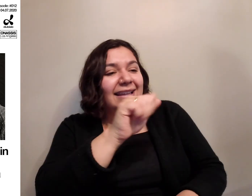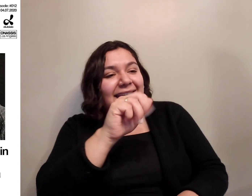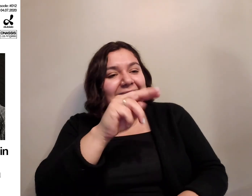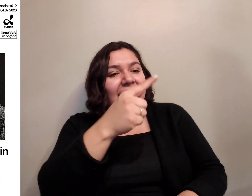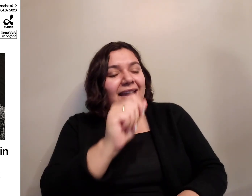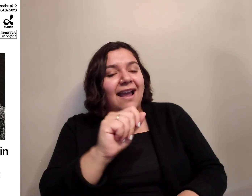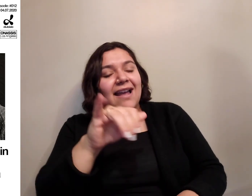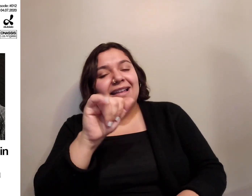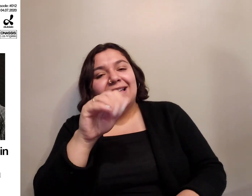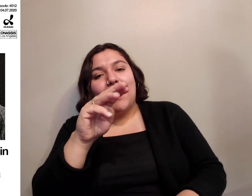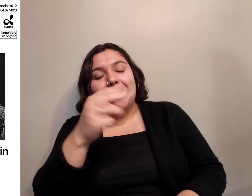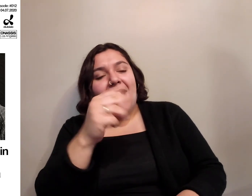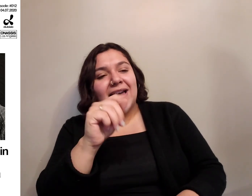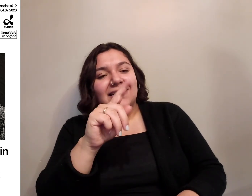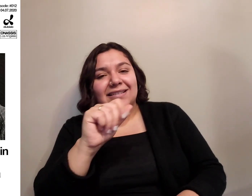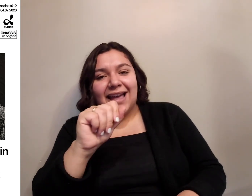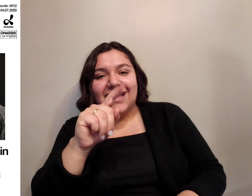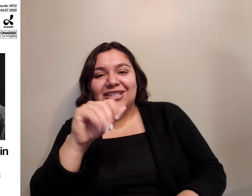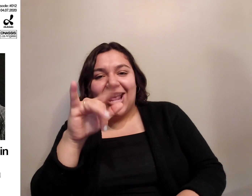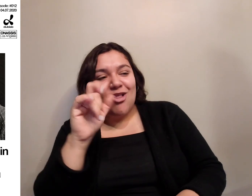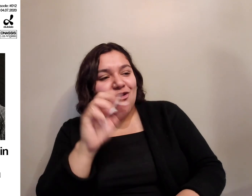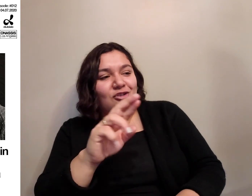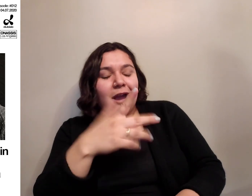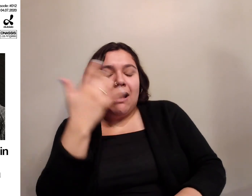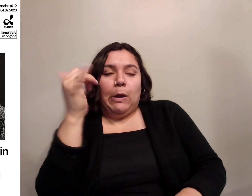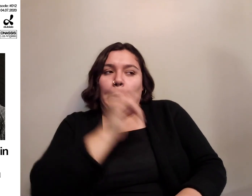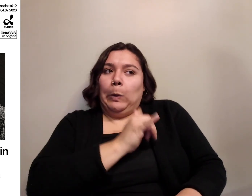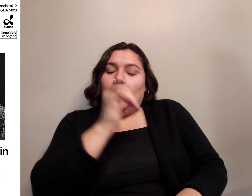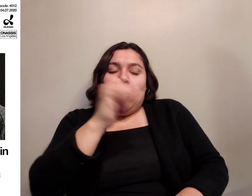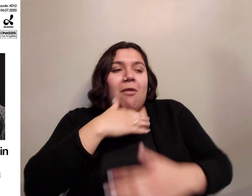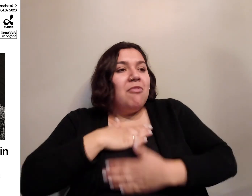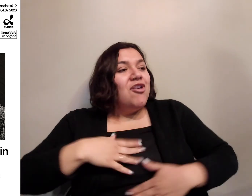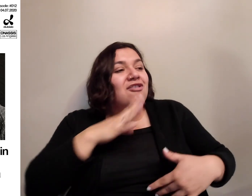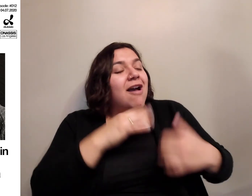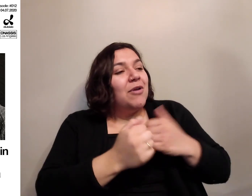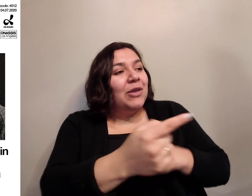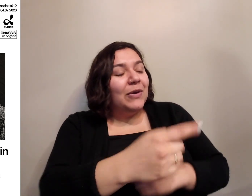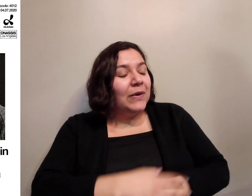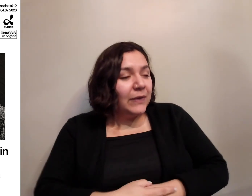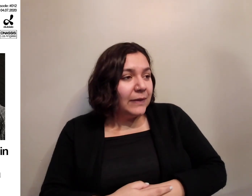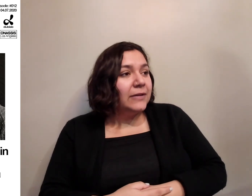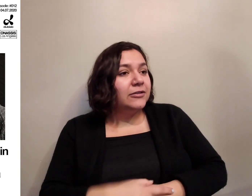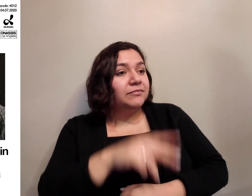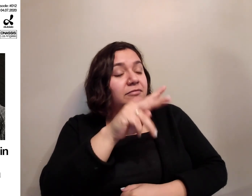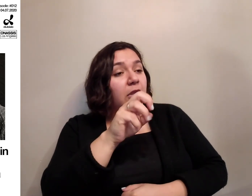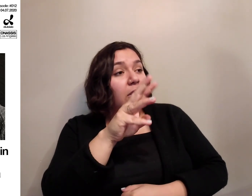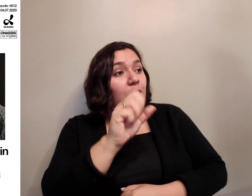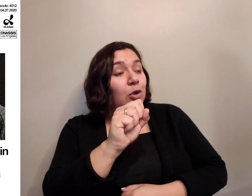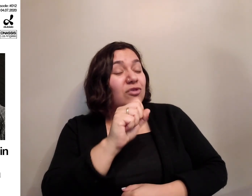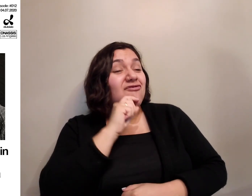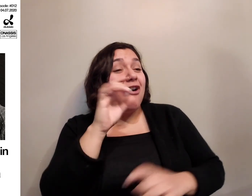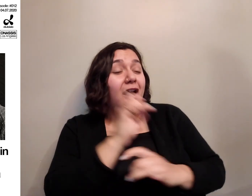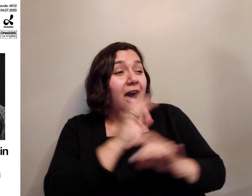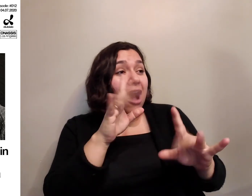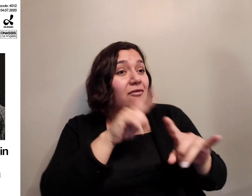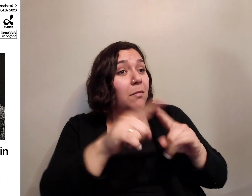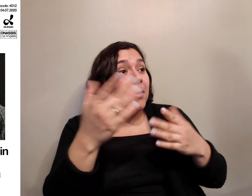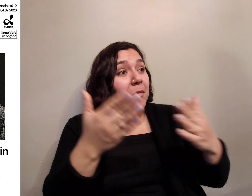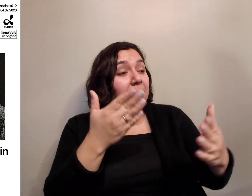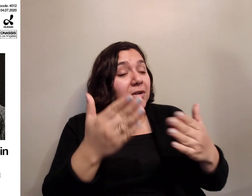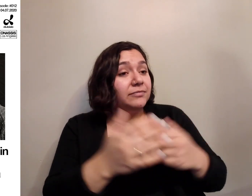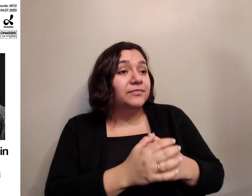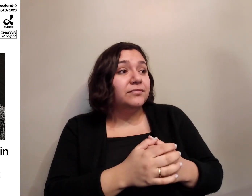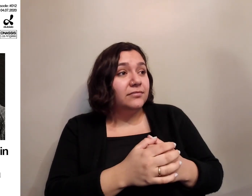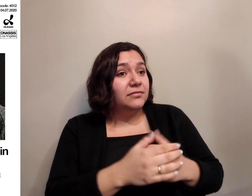Keeanga-Yamahtta Taylor, what a pleasure to talk with you, even if the news is both terrible, but maybe there